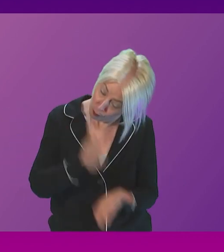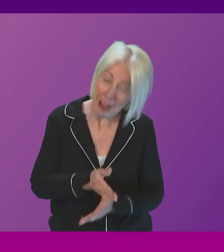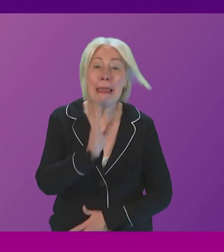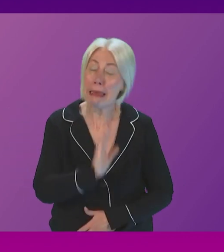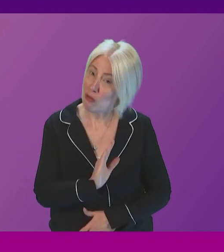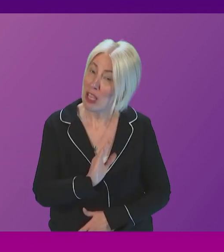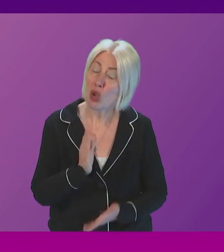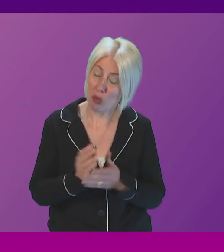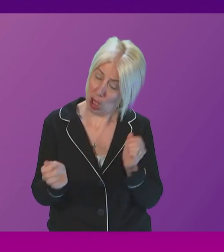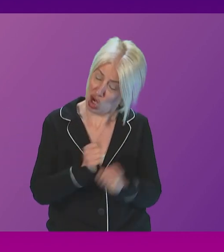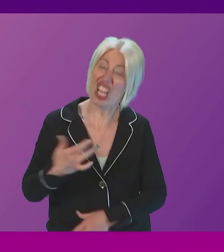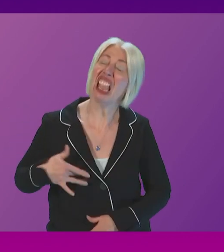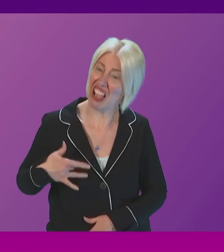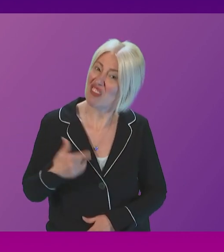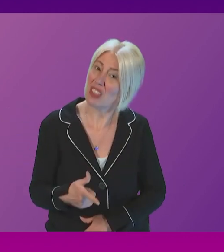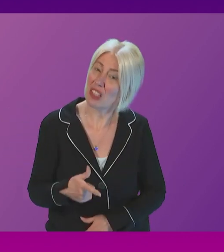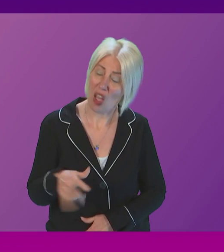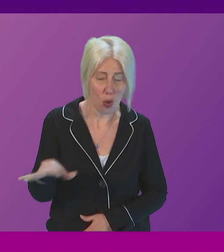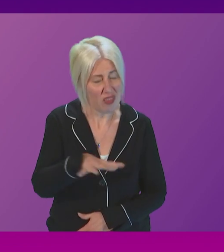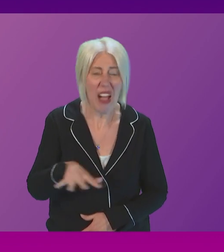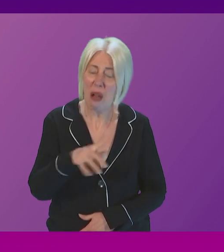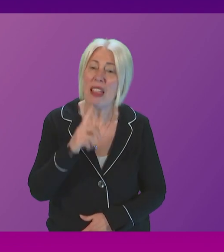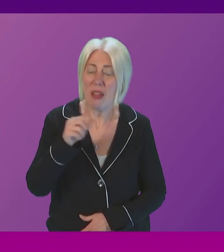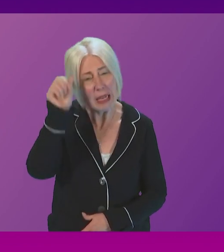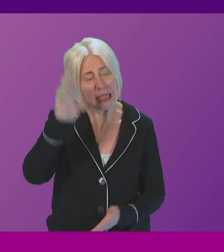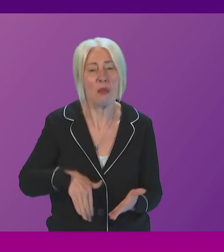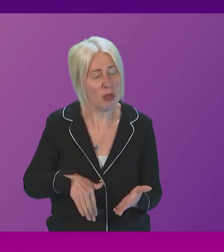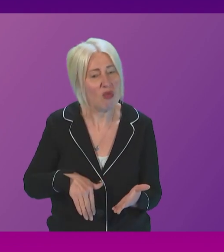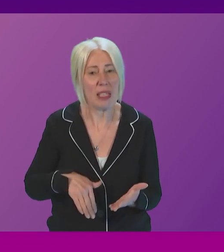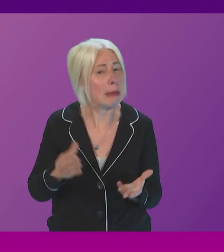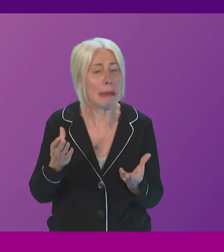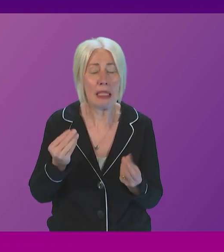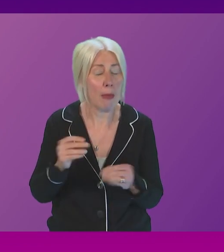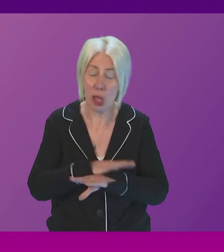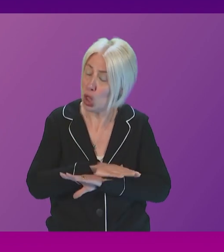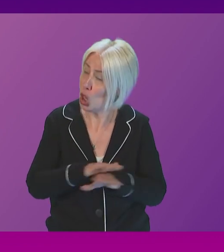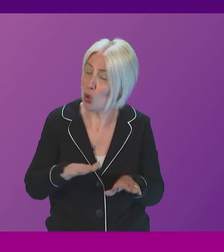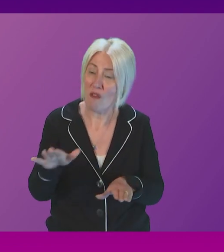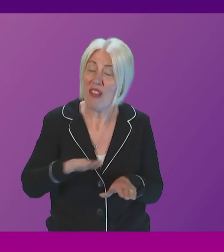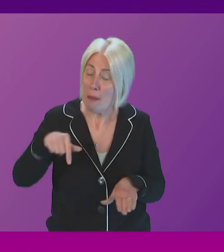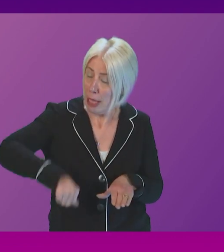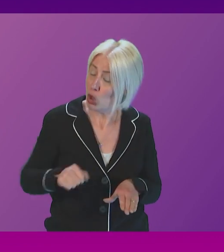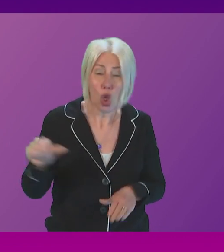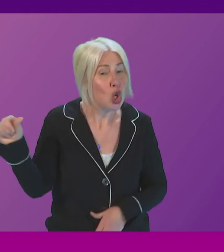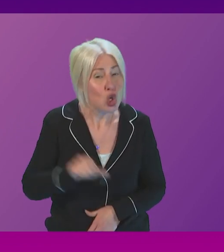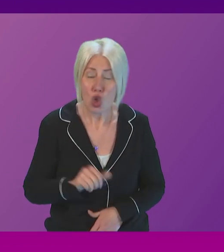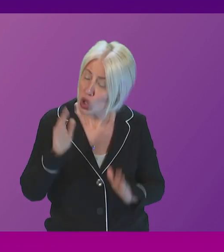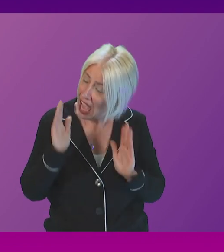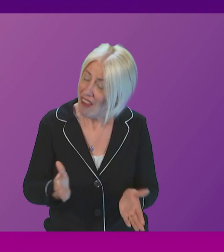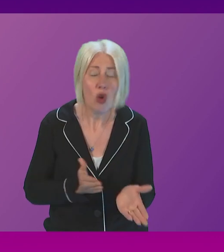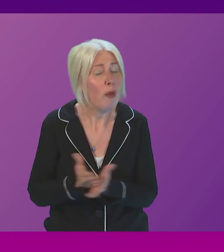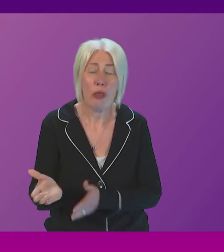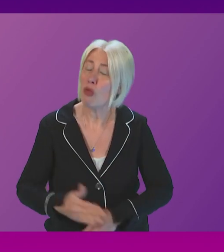life-watering, and those families have experienced something that no family in Scotland should have to